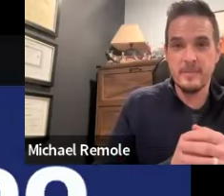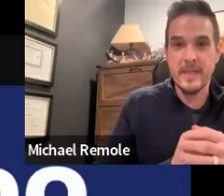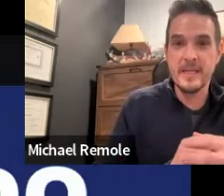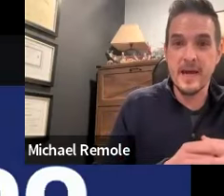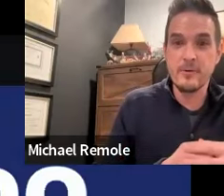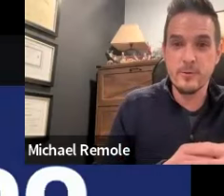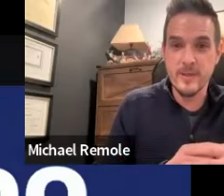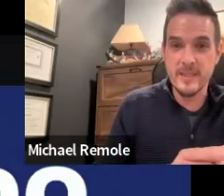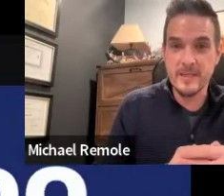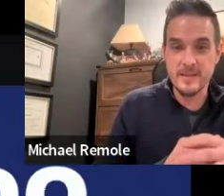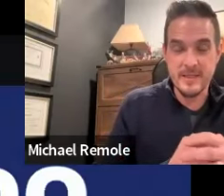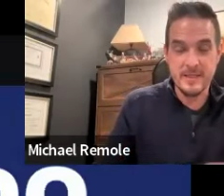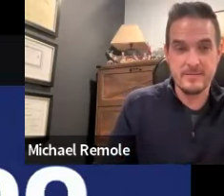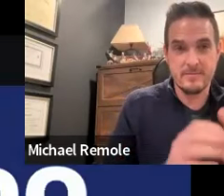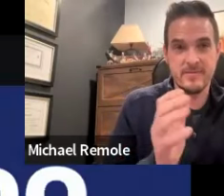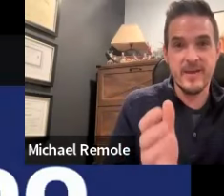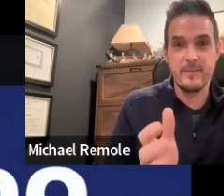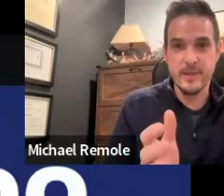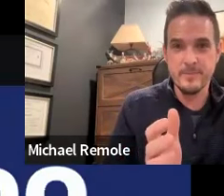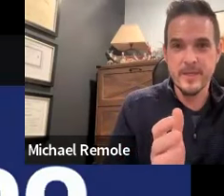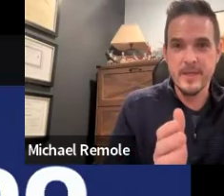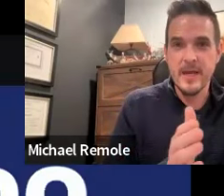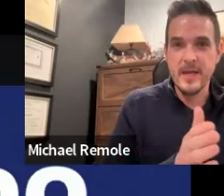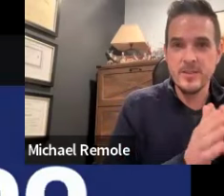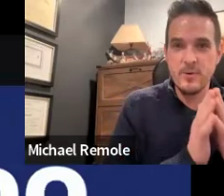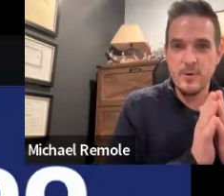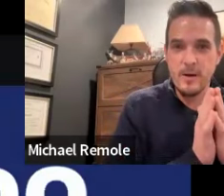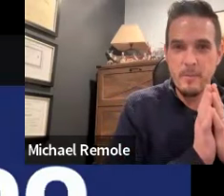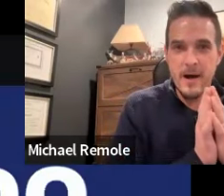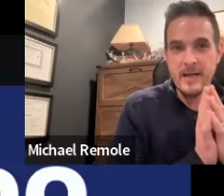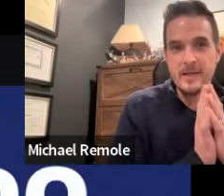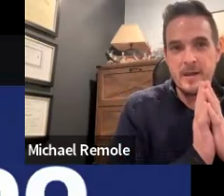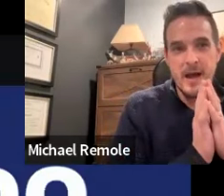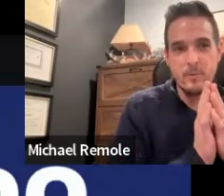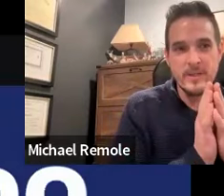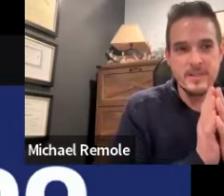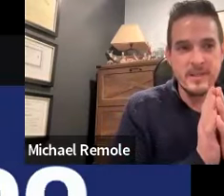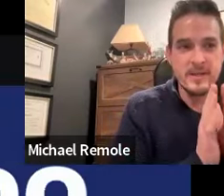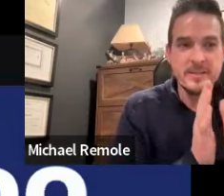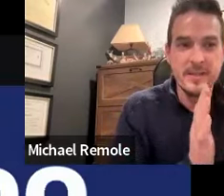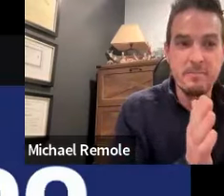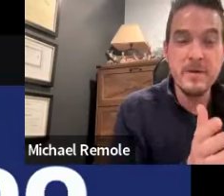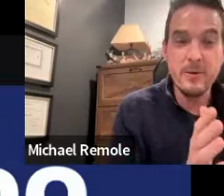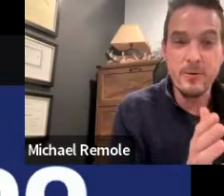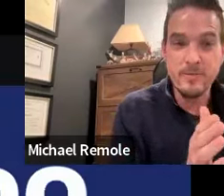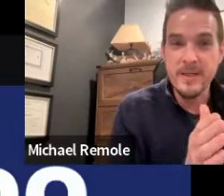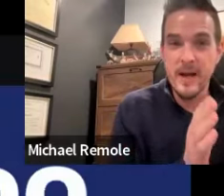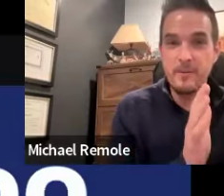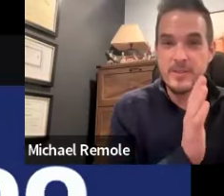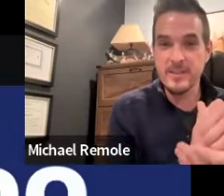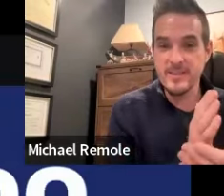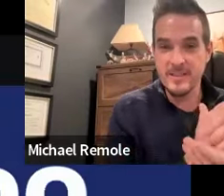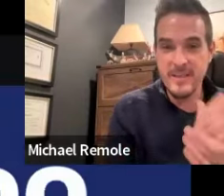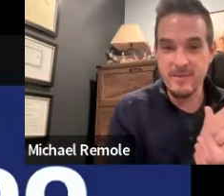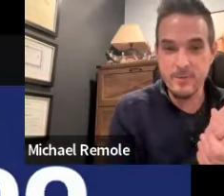first encounter with the family. And so I went to the middle.